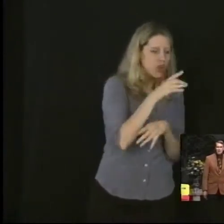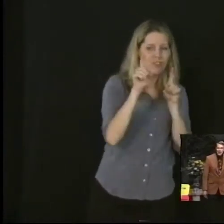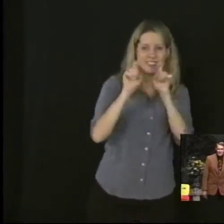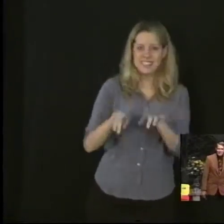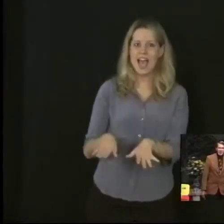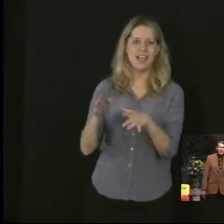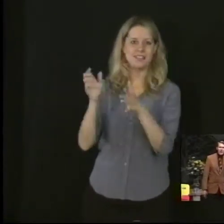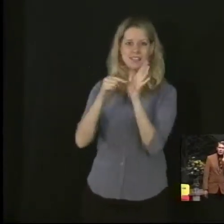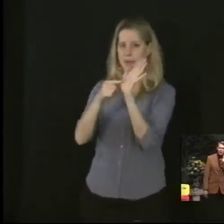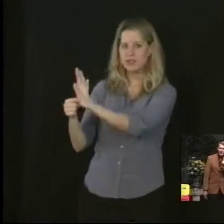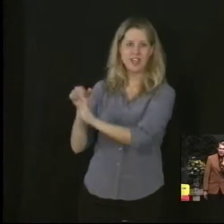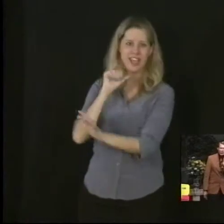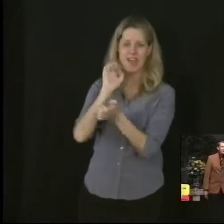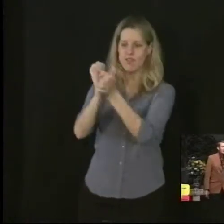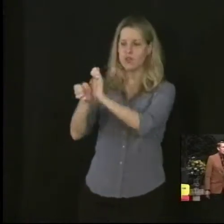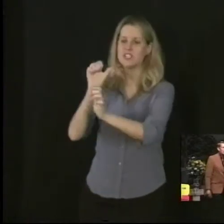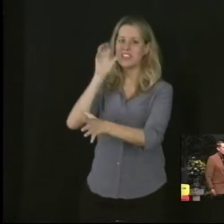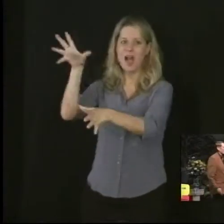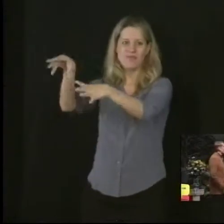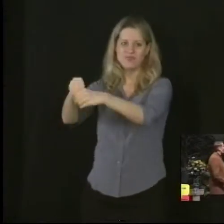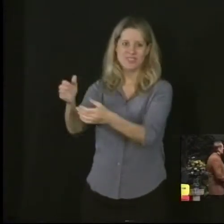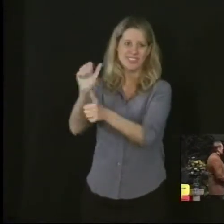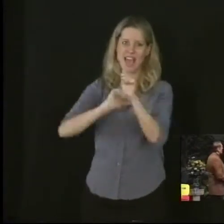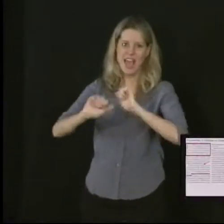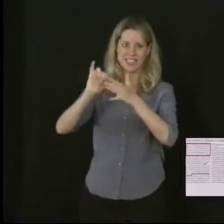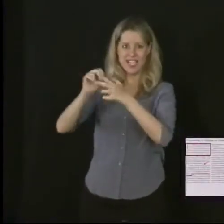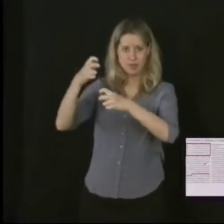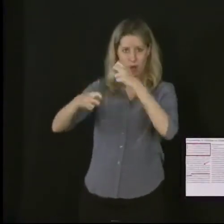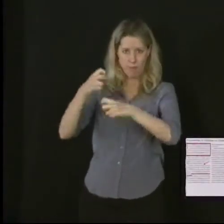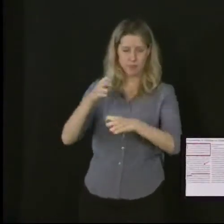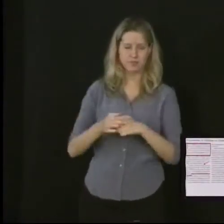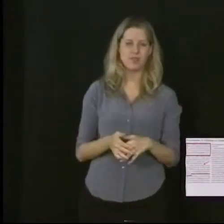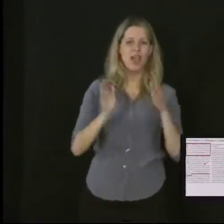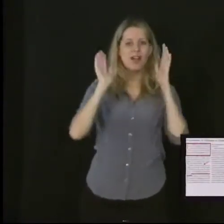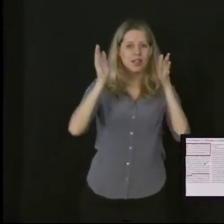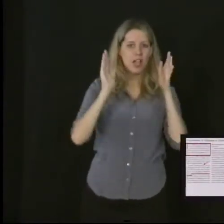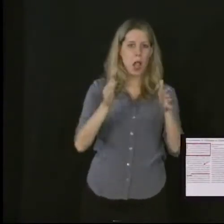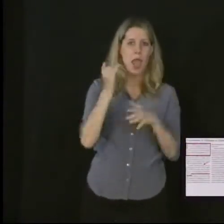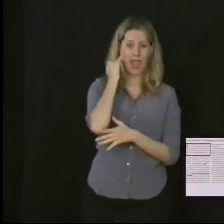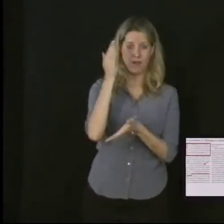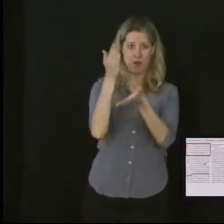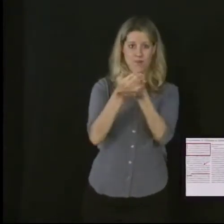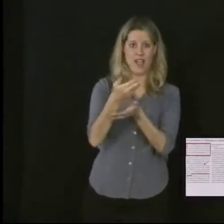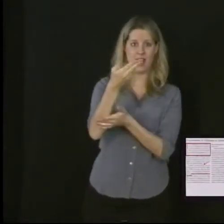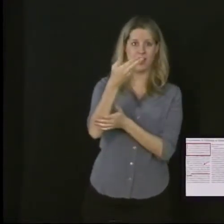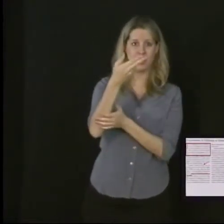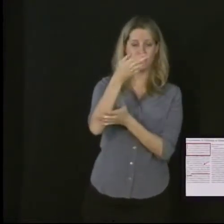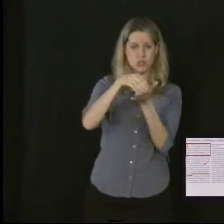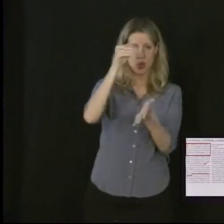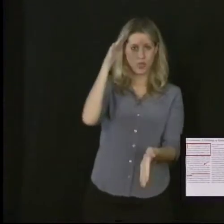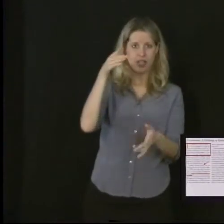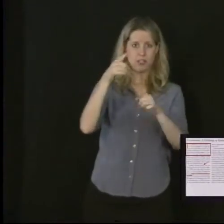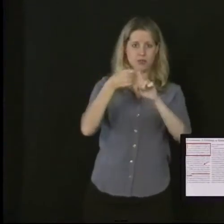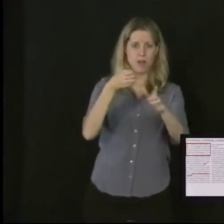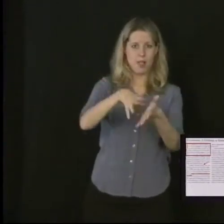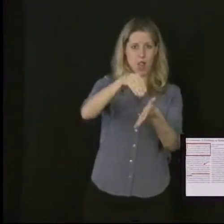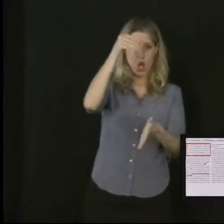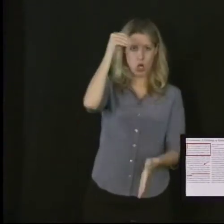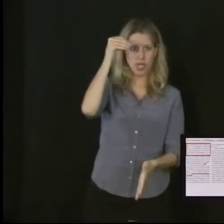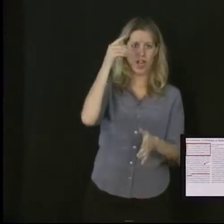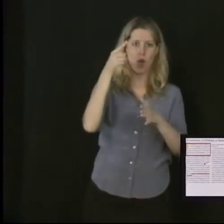part of science. That's the problem. Watch this now. If we prevent our students from learning what science has to offer, we run the risk that they will not be able to